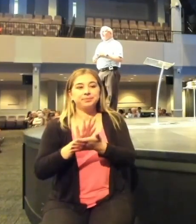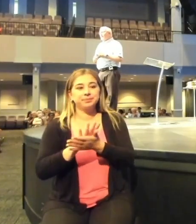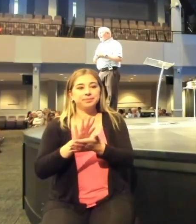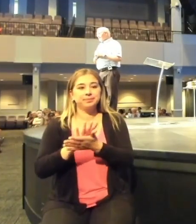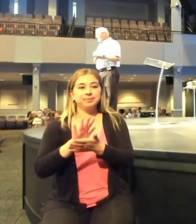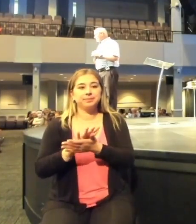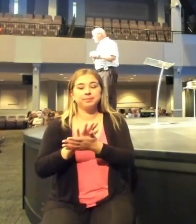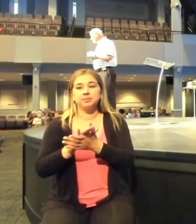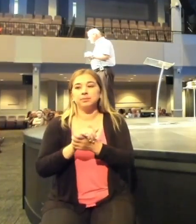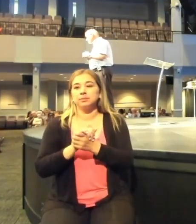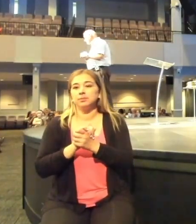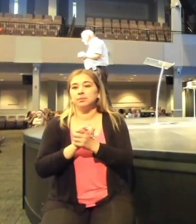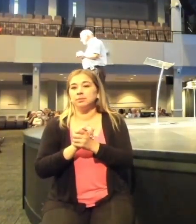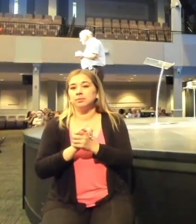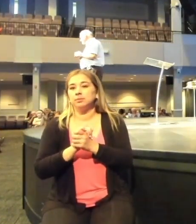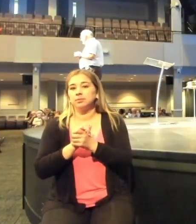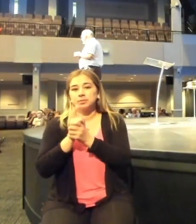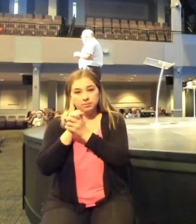You know,